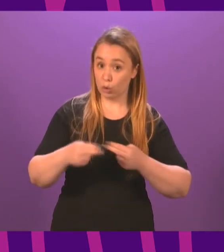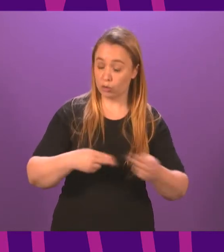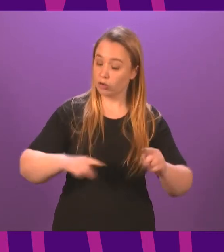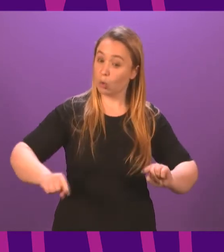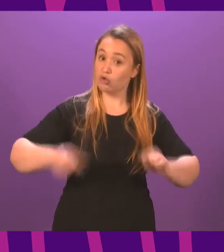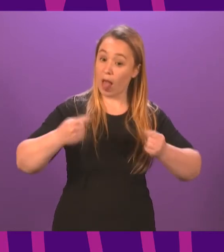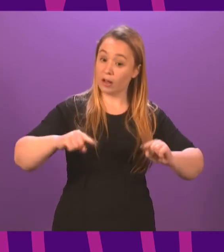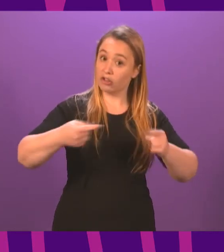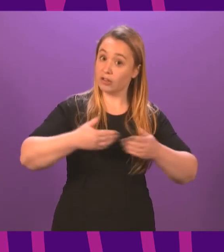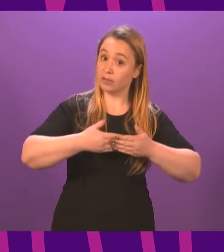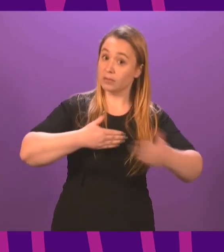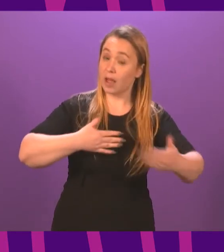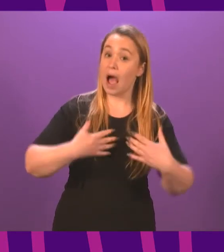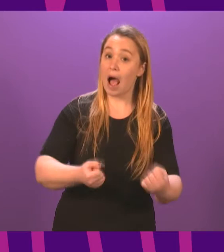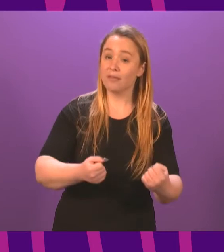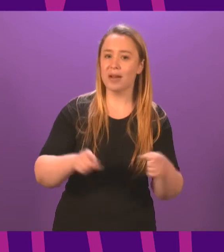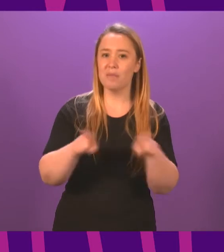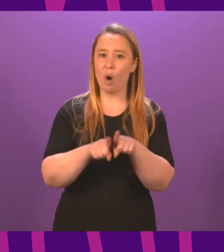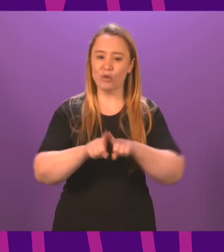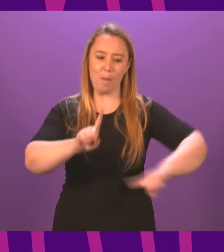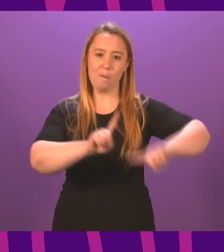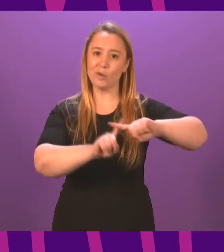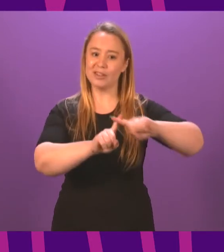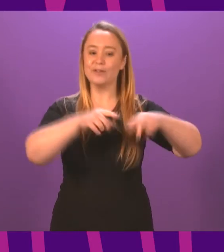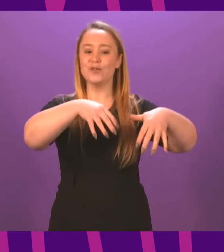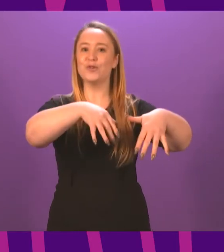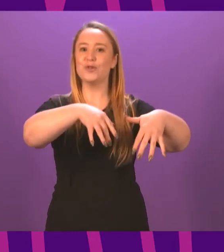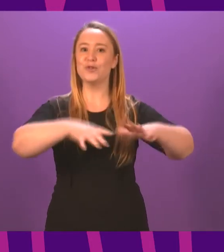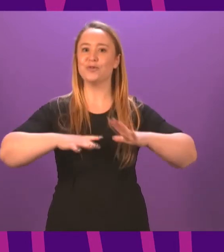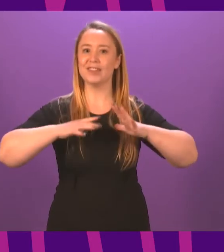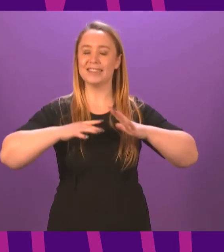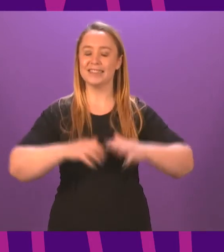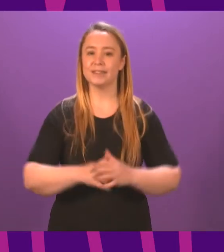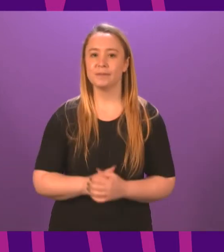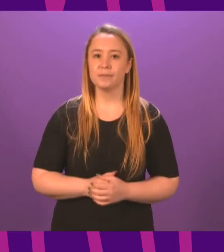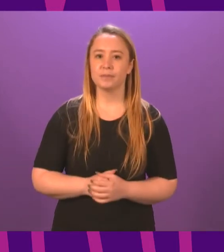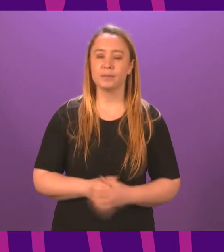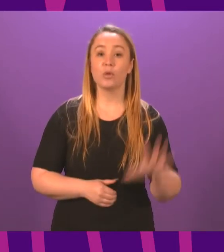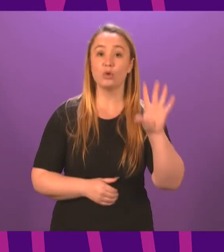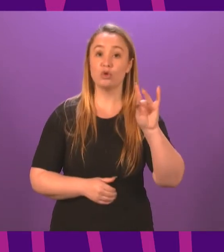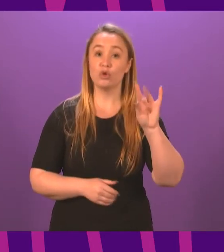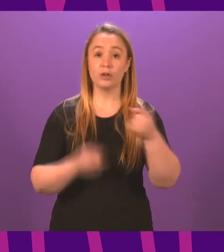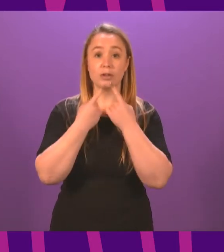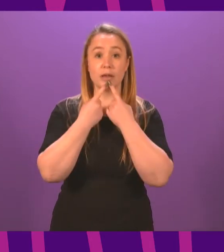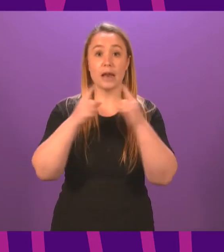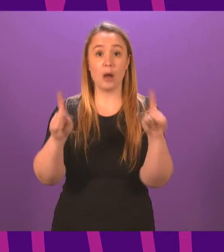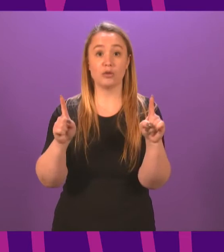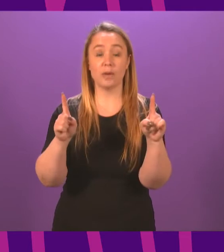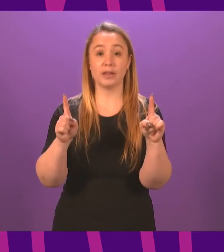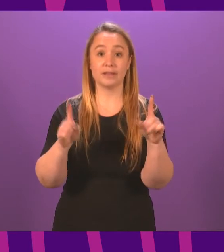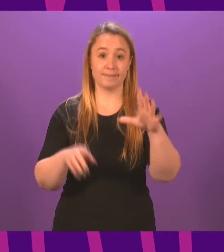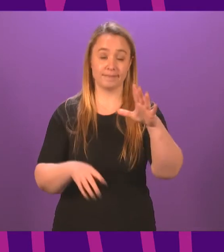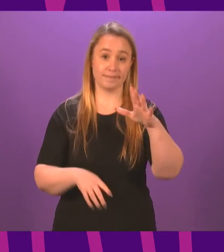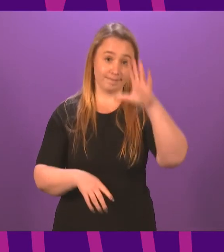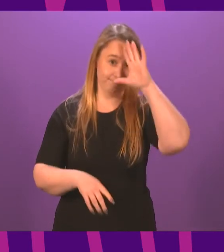challenges ahead, there is increasing light at the end of the tunnel. However, Tuesday's announcements also provided a stark reminder that we are